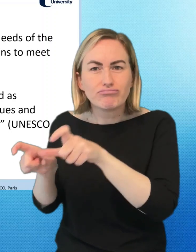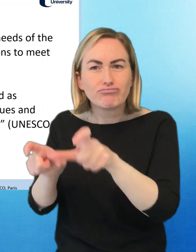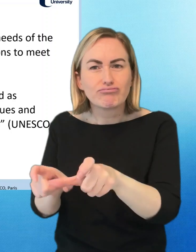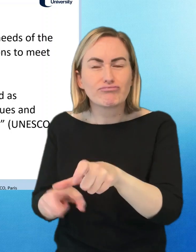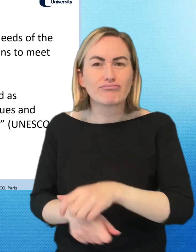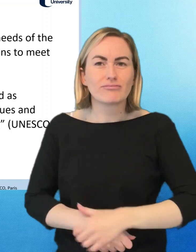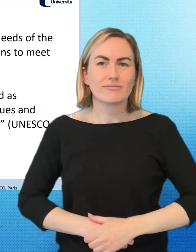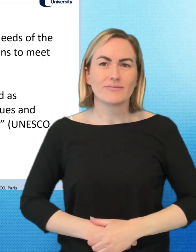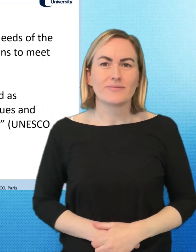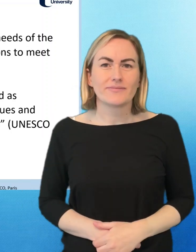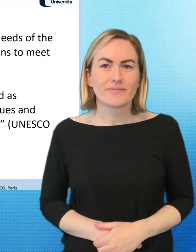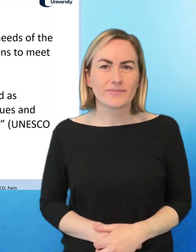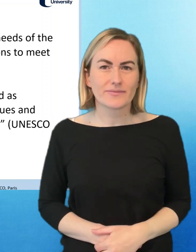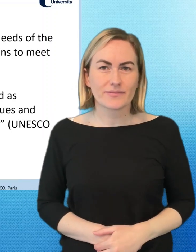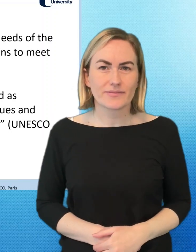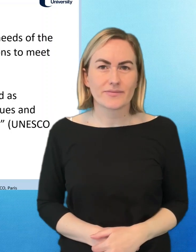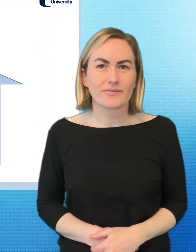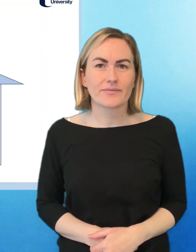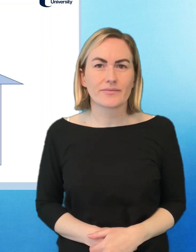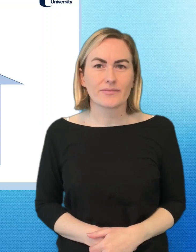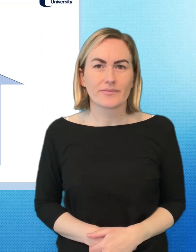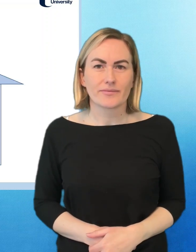just society for all.